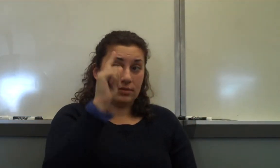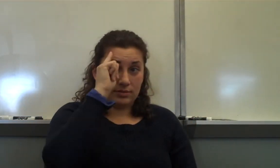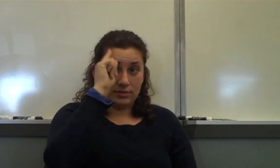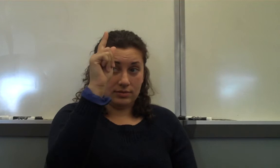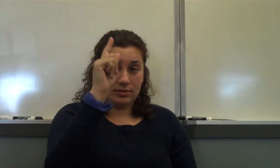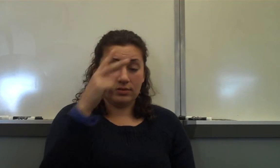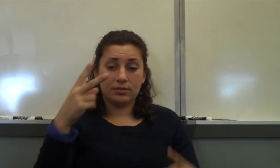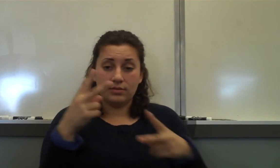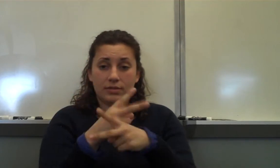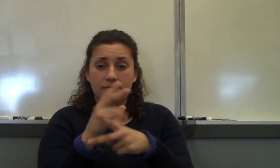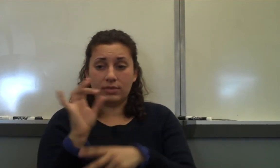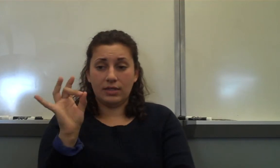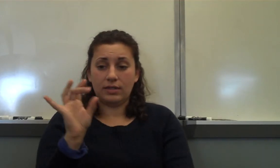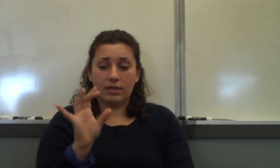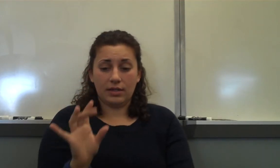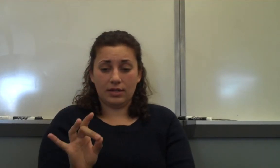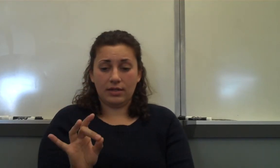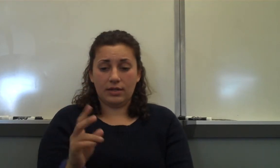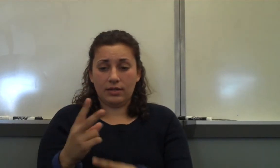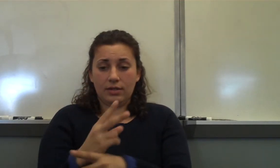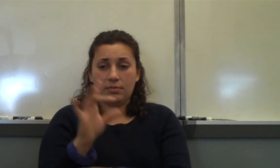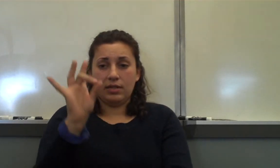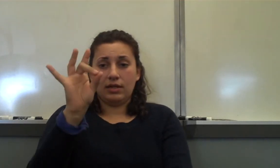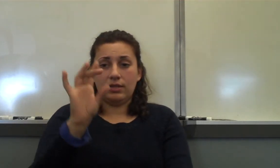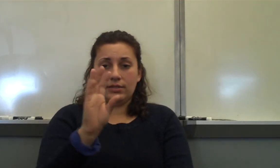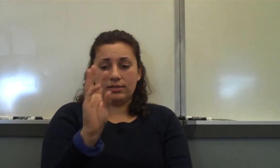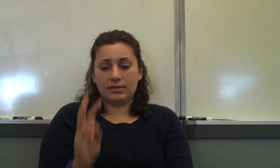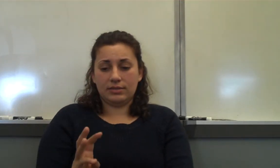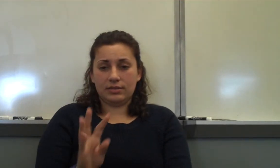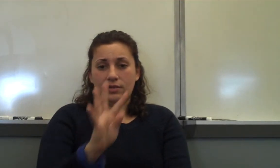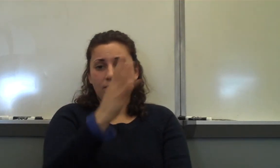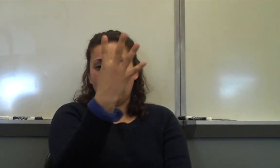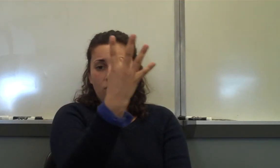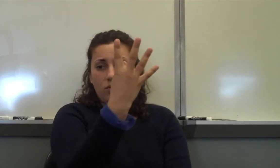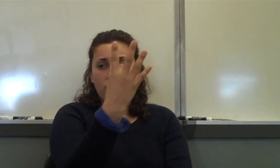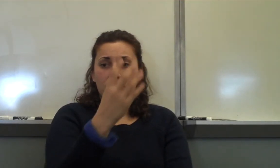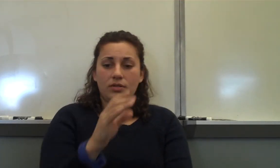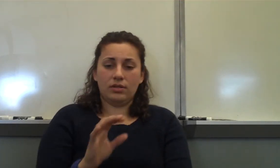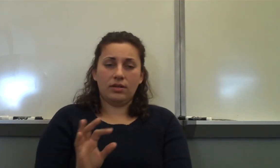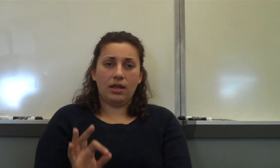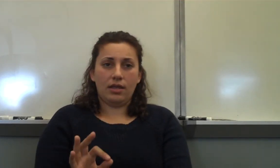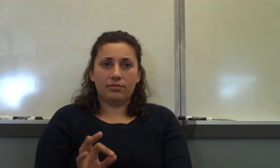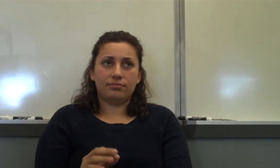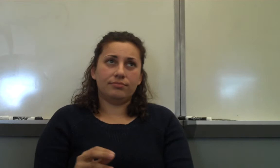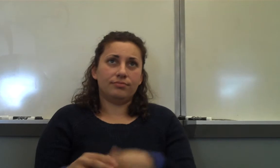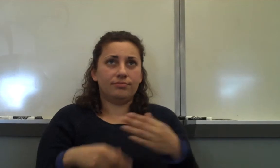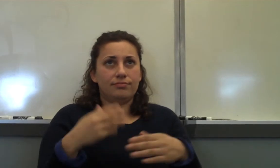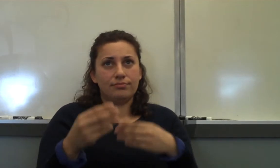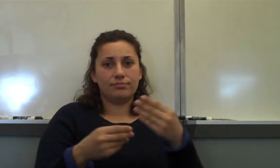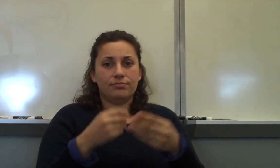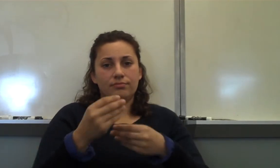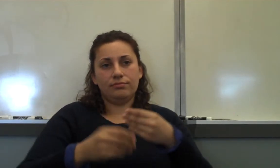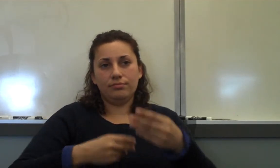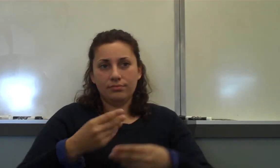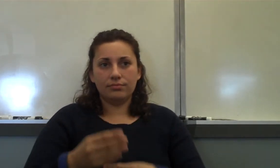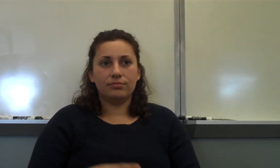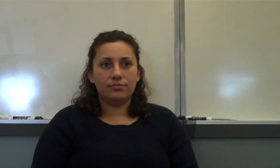8 times 8 is 64 and so forth. 9, 72, 78. 8 and 7 is